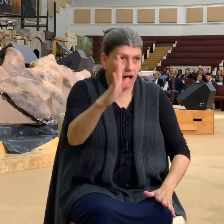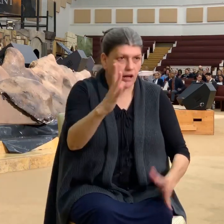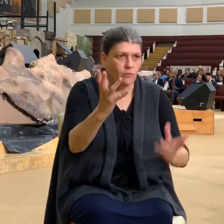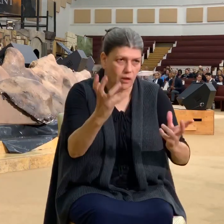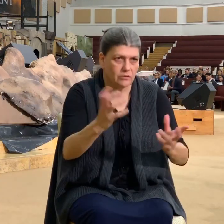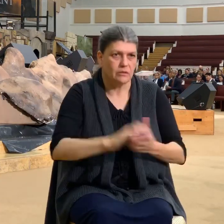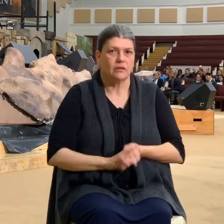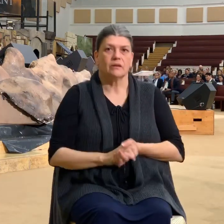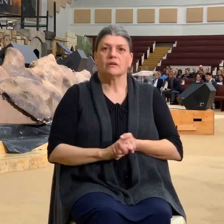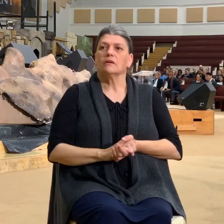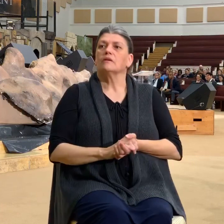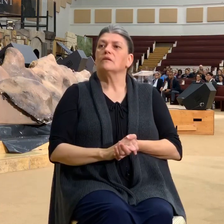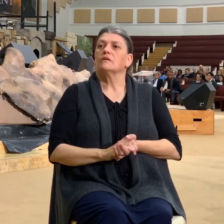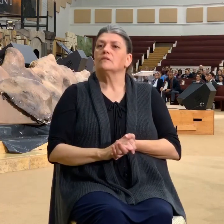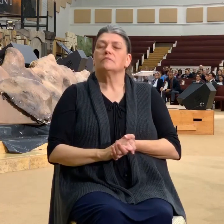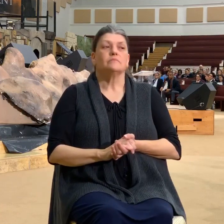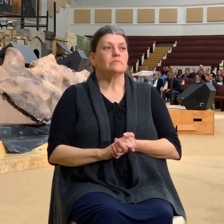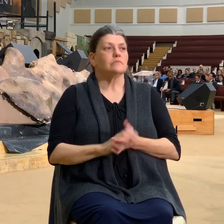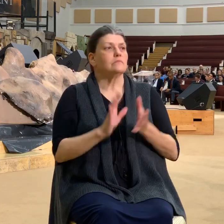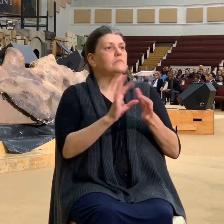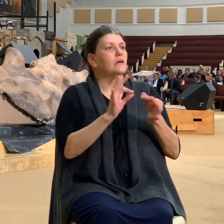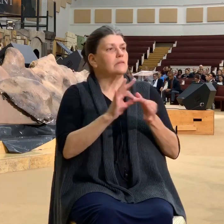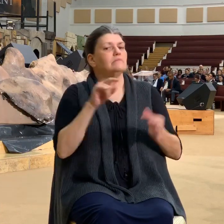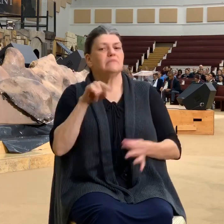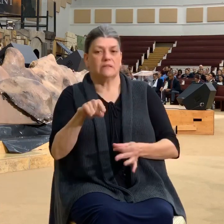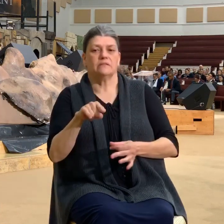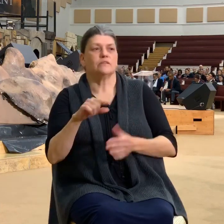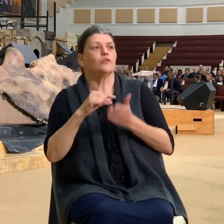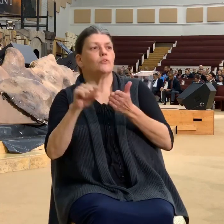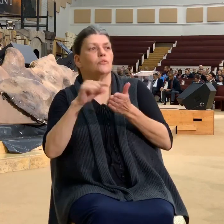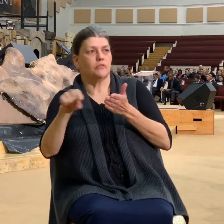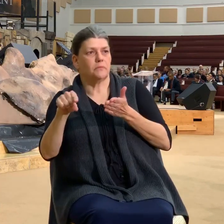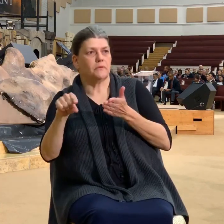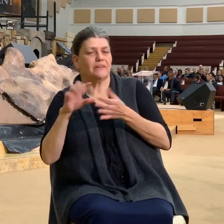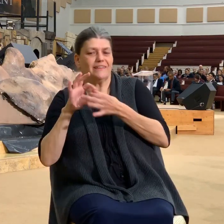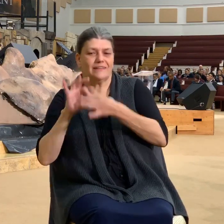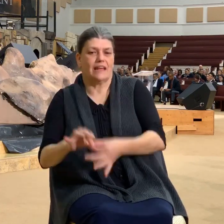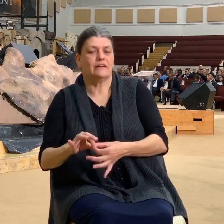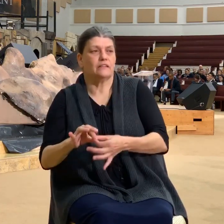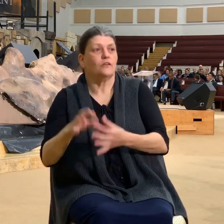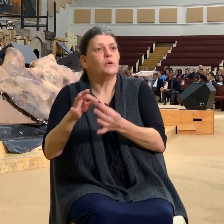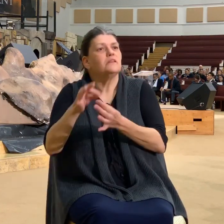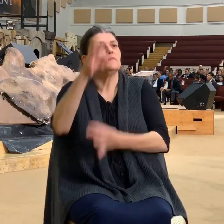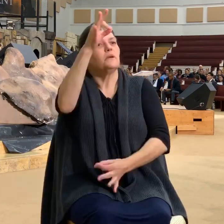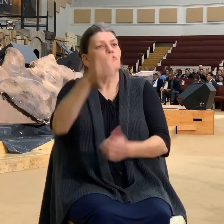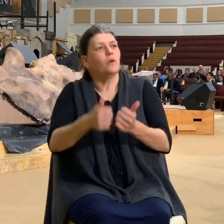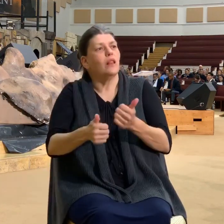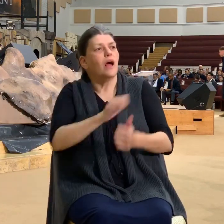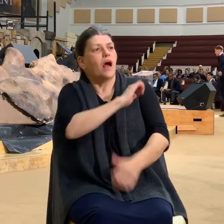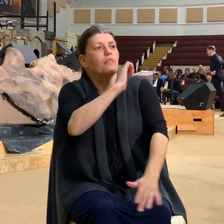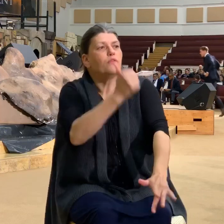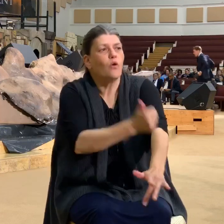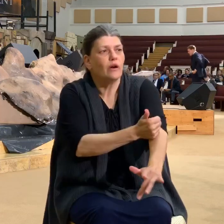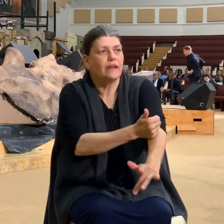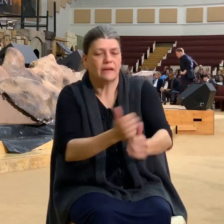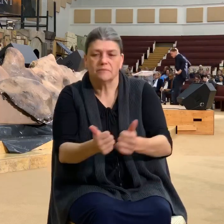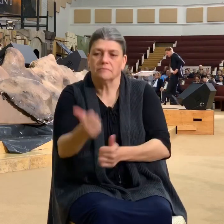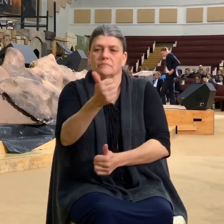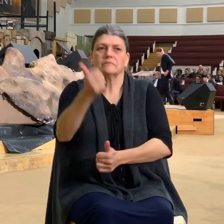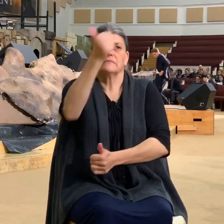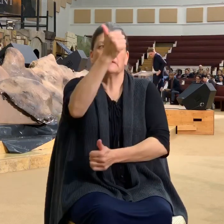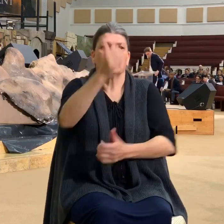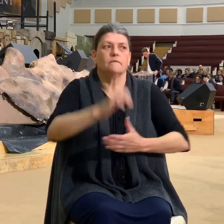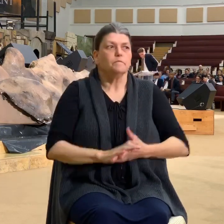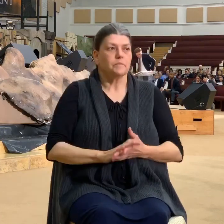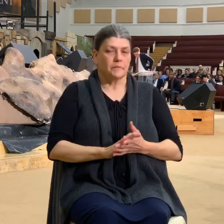As has been mentioned, this passage of Scripture has to do with spiritual authority. And there